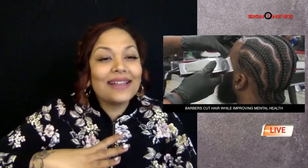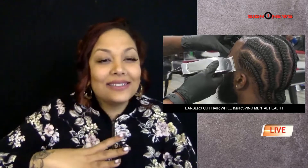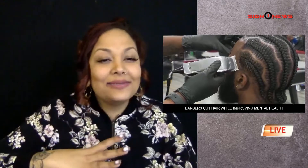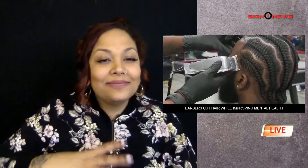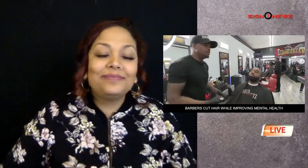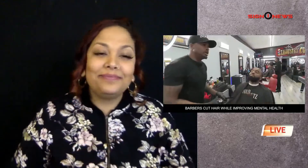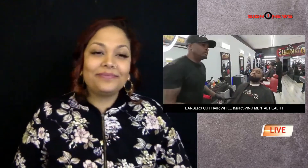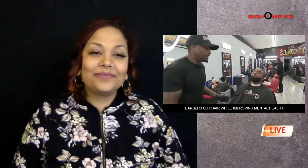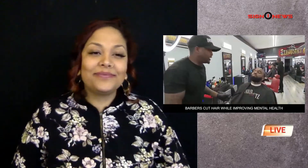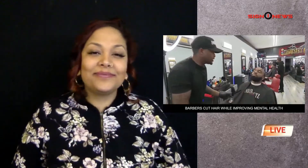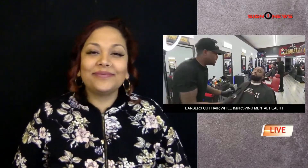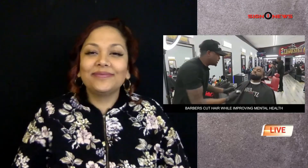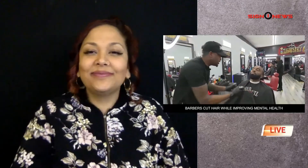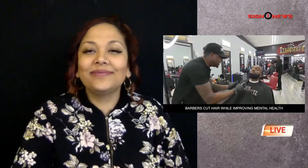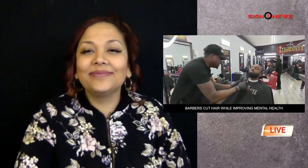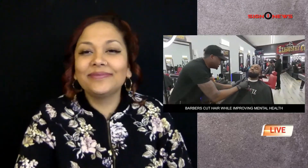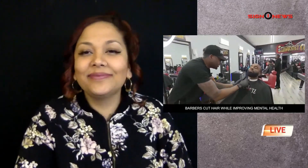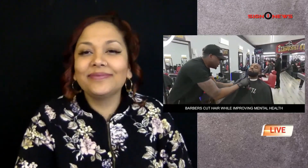of mental health for Black men.